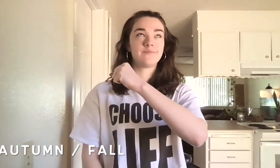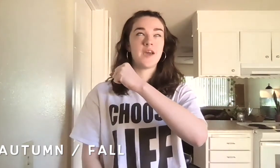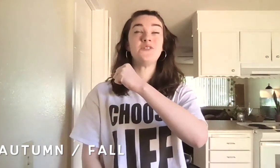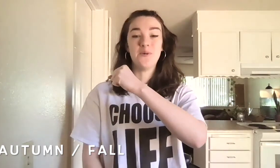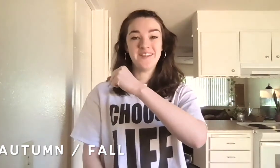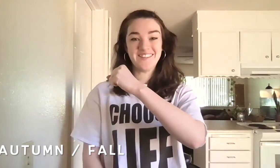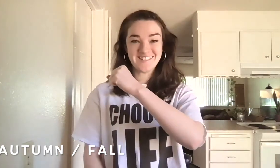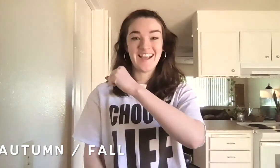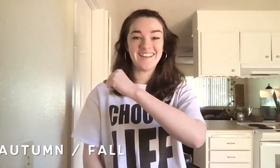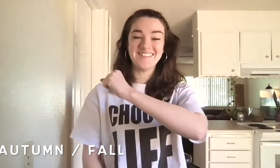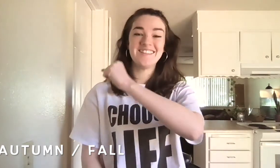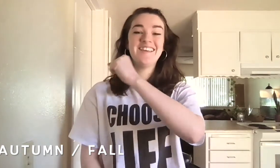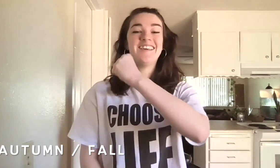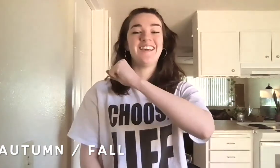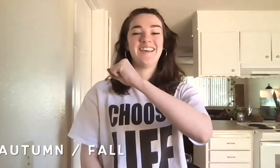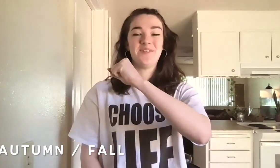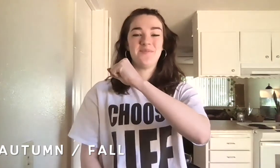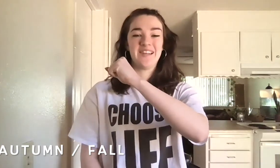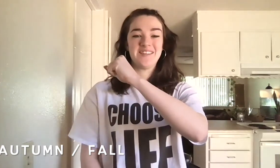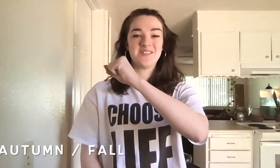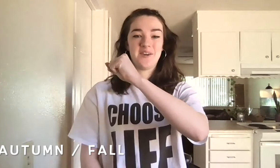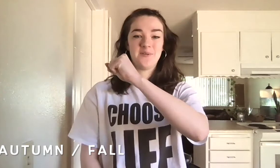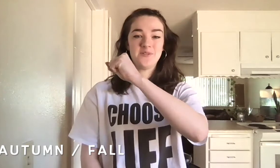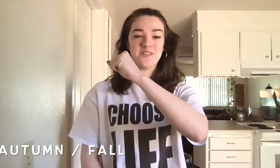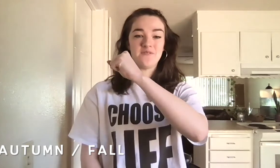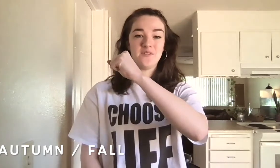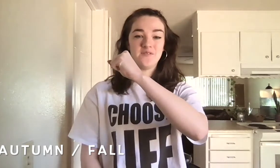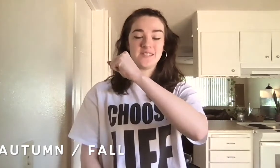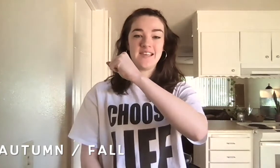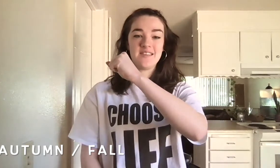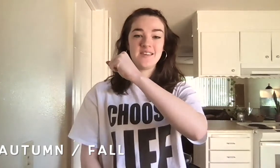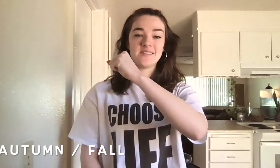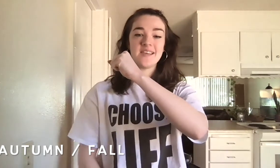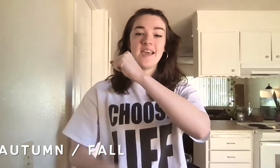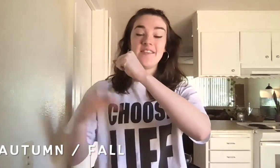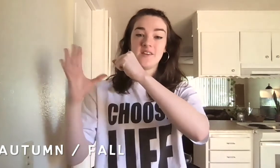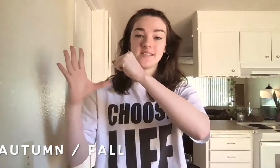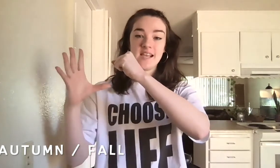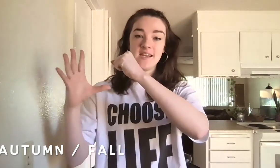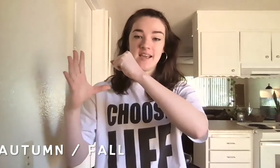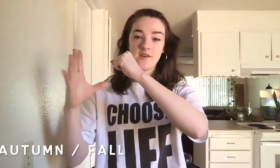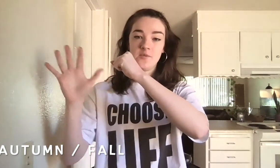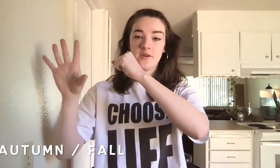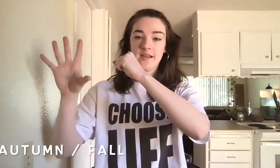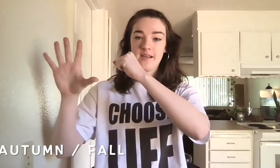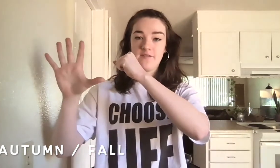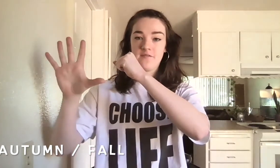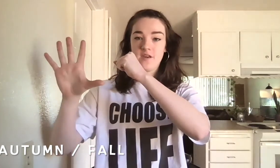dominant hand like so, just in front of us like this. And then our sign in hand we're going to have with our